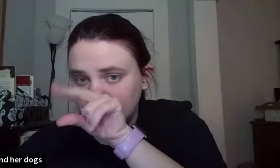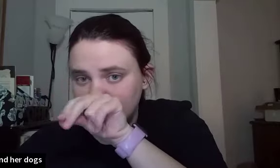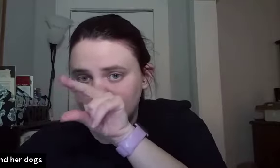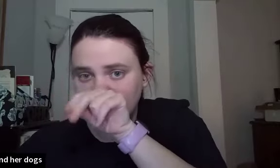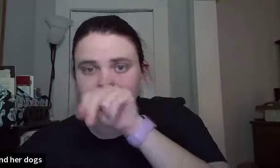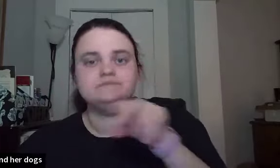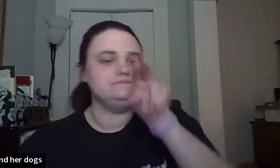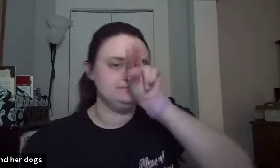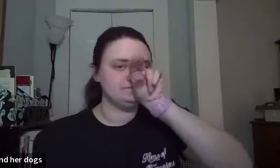duck.